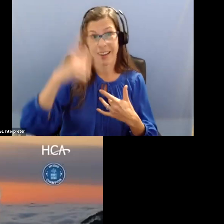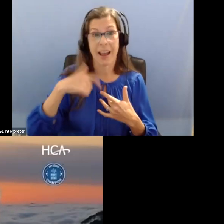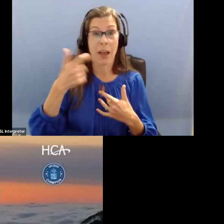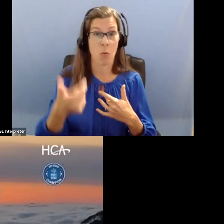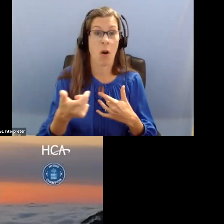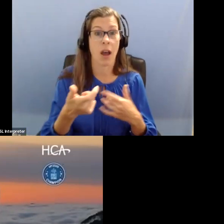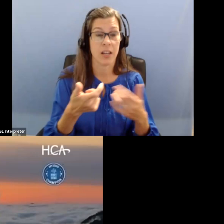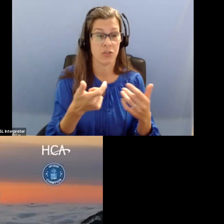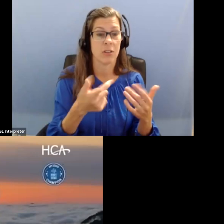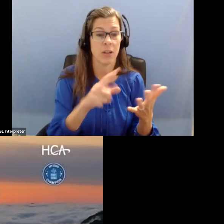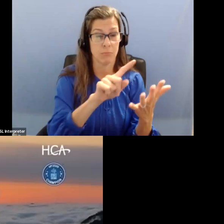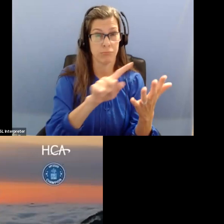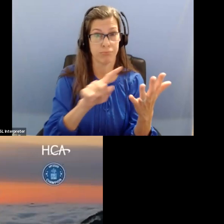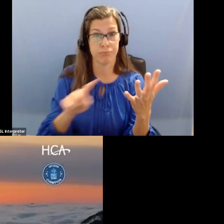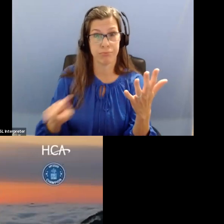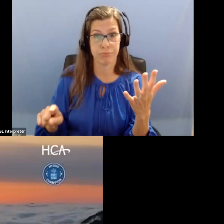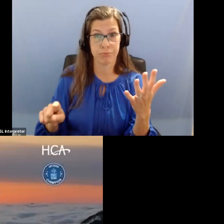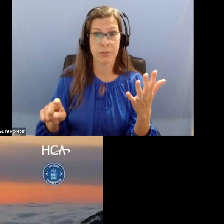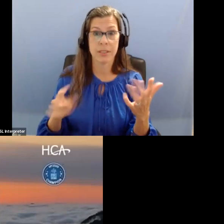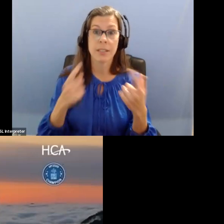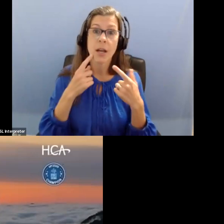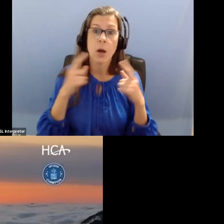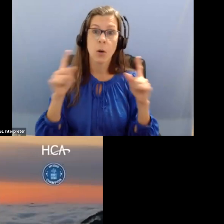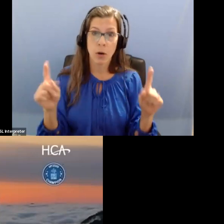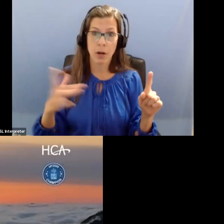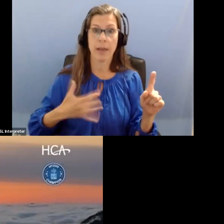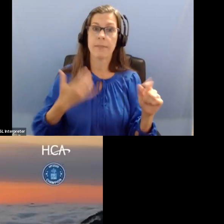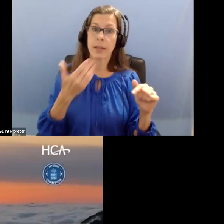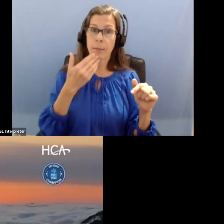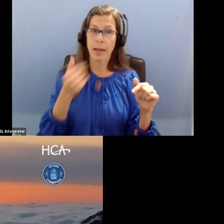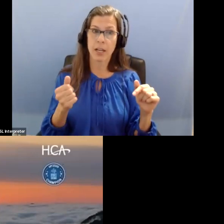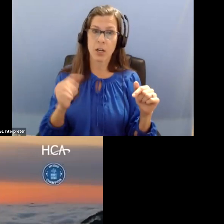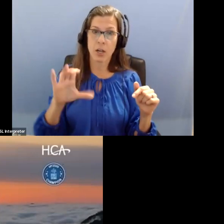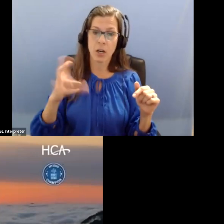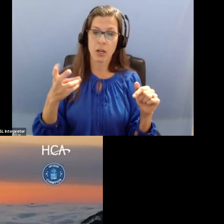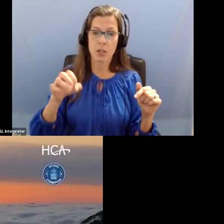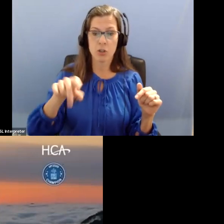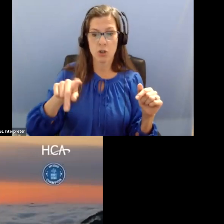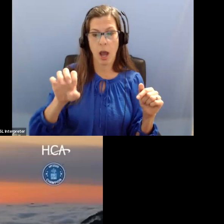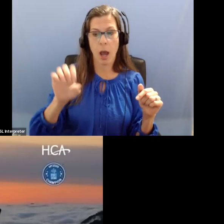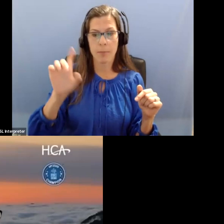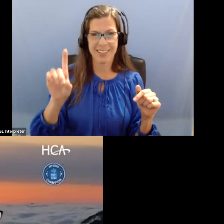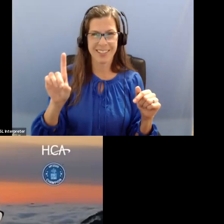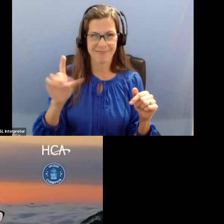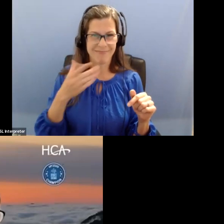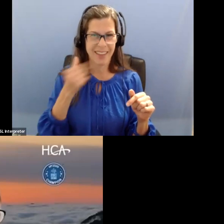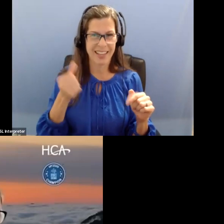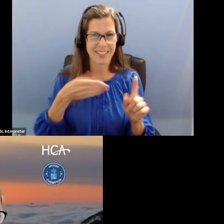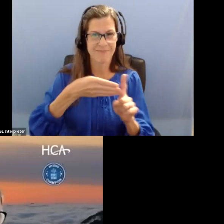Jamie, it worked for me. Nicola, it worked for me. I feel better. Chopped is the way to go.